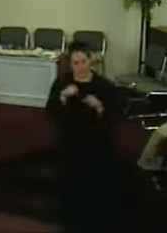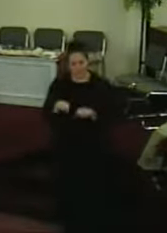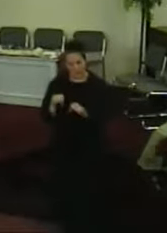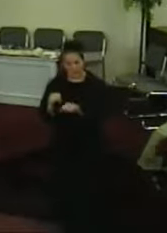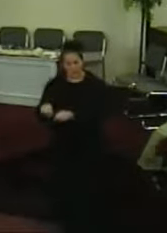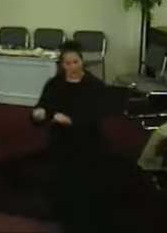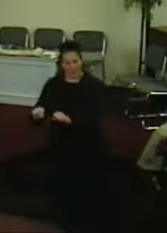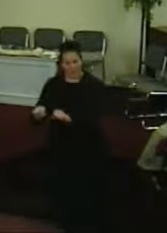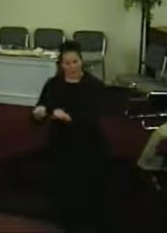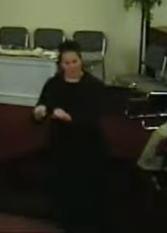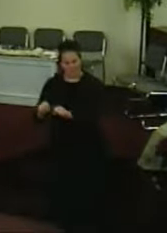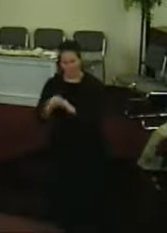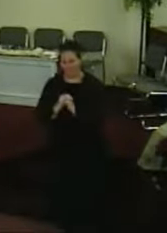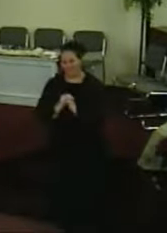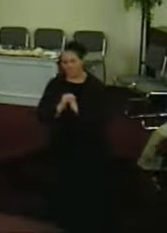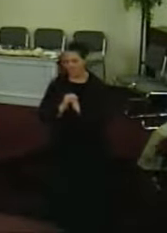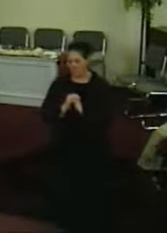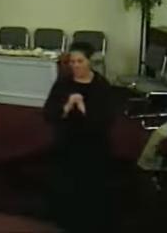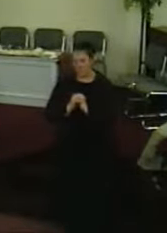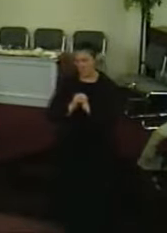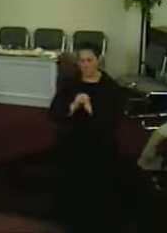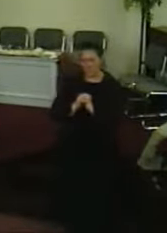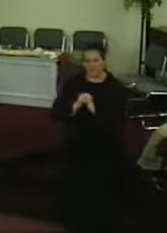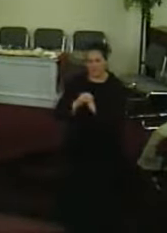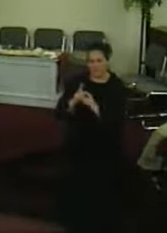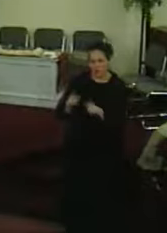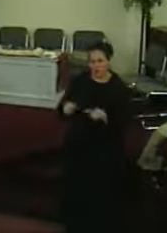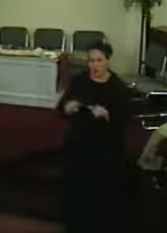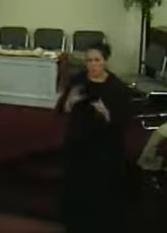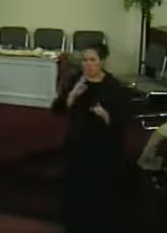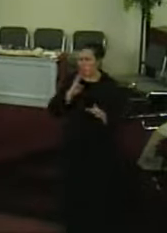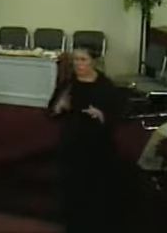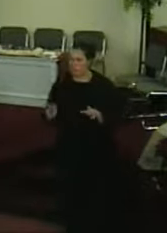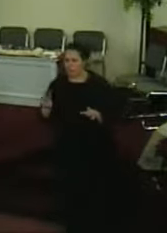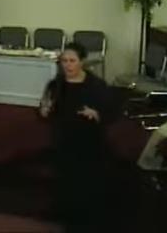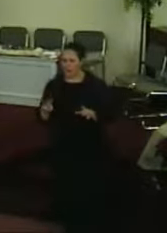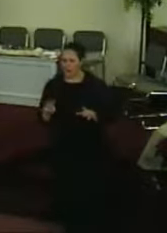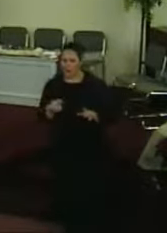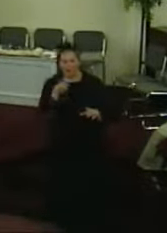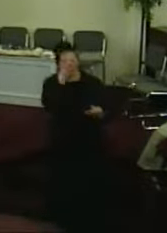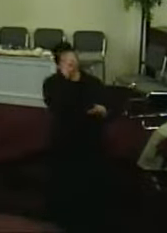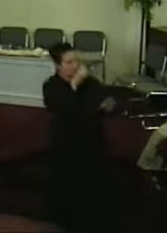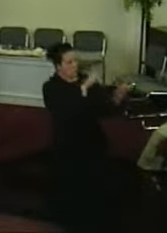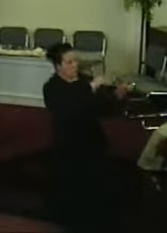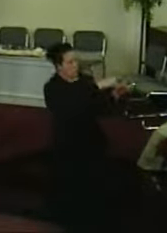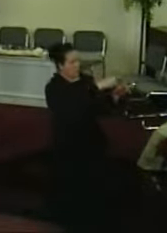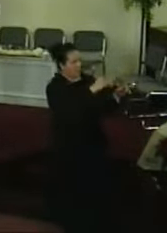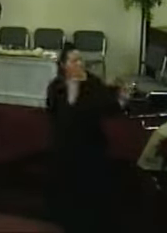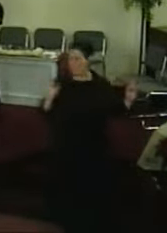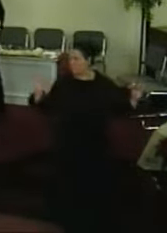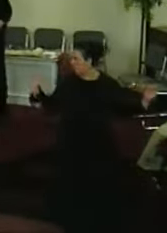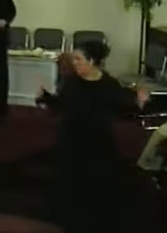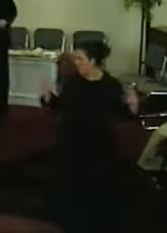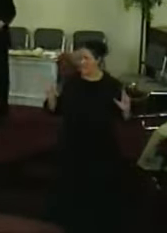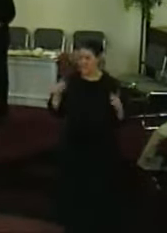there was a Egyptian stronghold over here. And they'd look around.